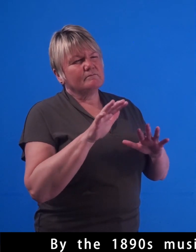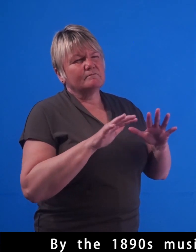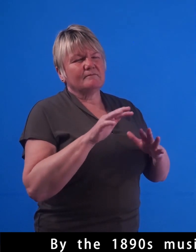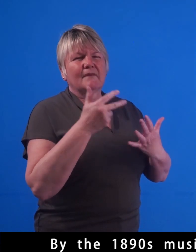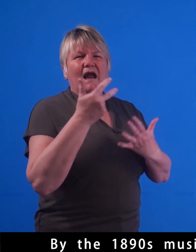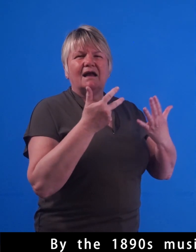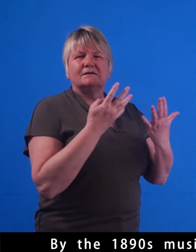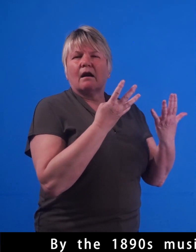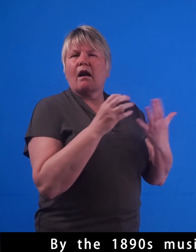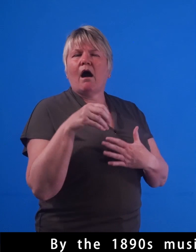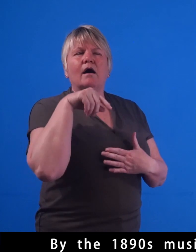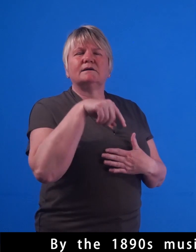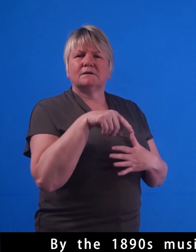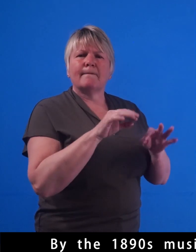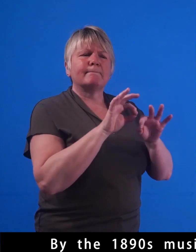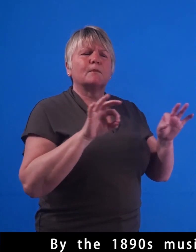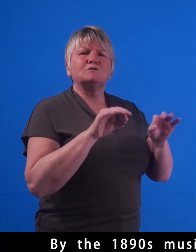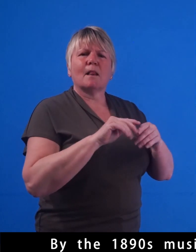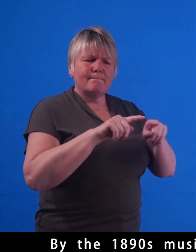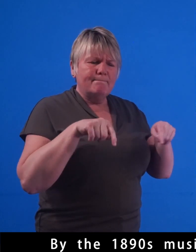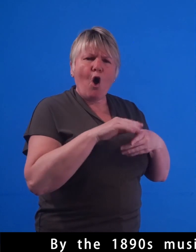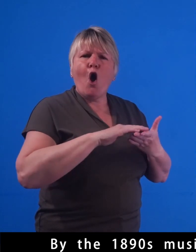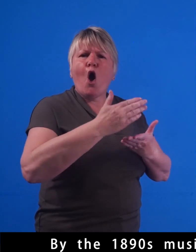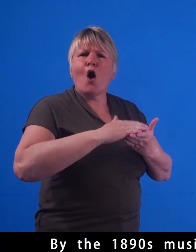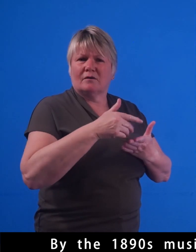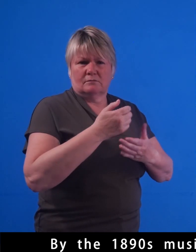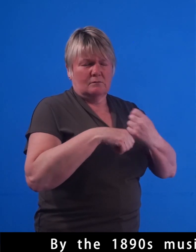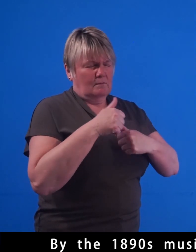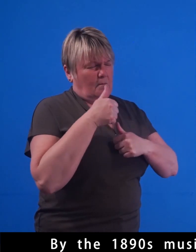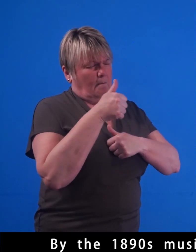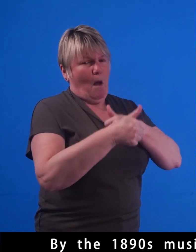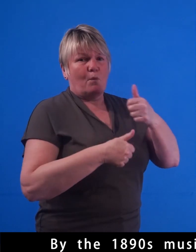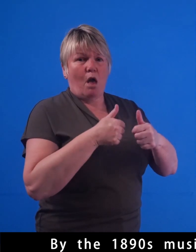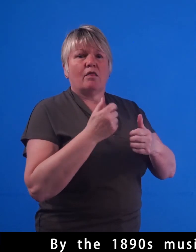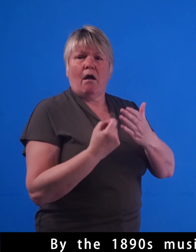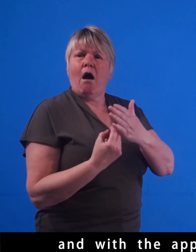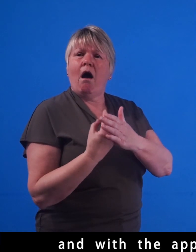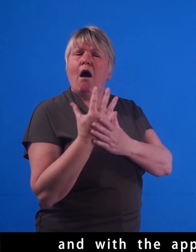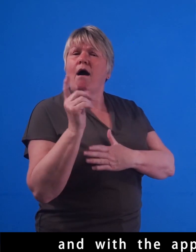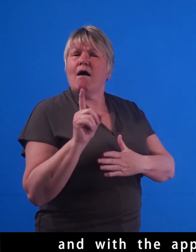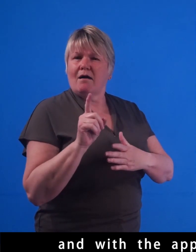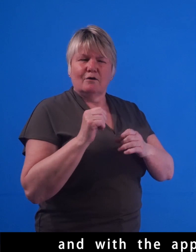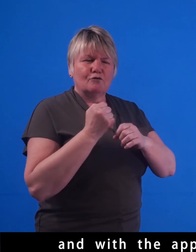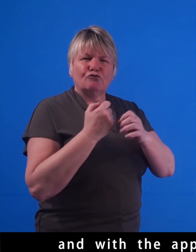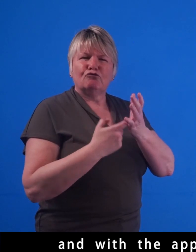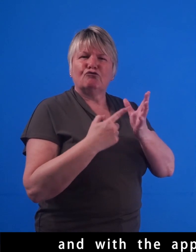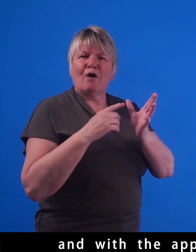By the 1890s, musical boxes were very popular. And with the appearance